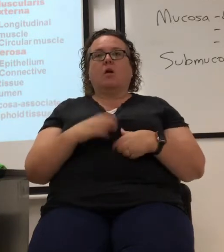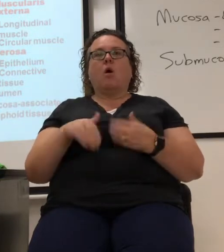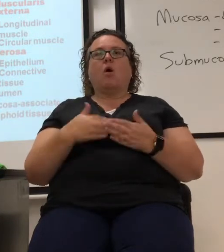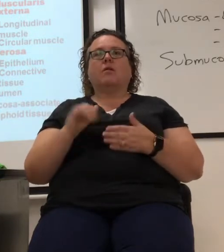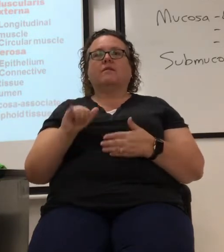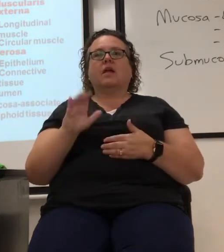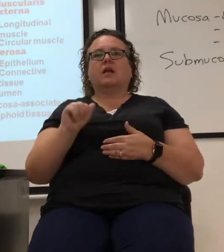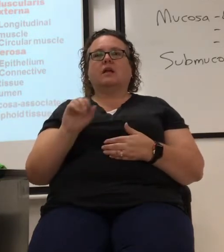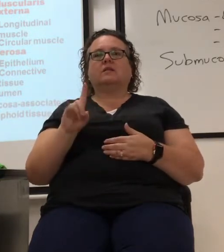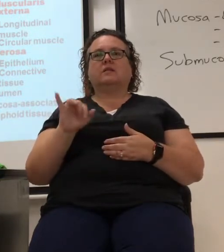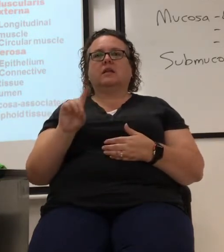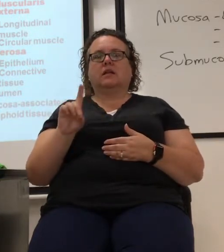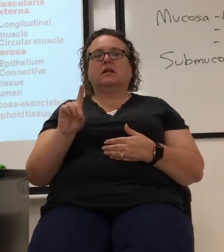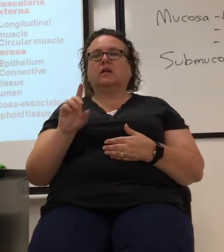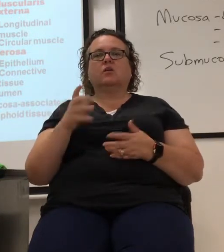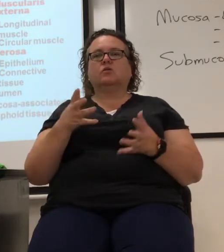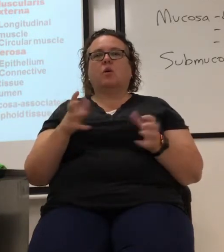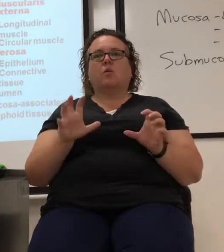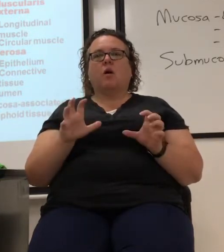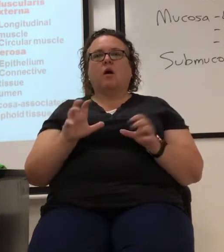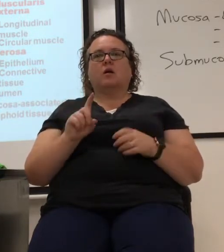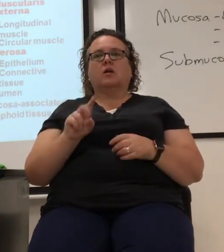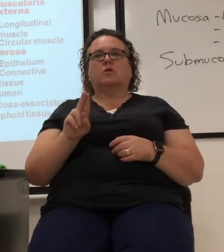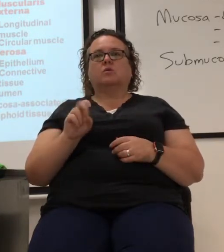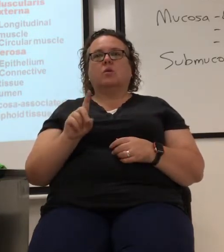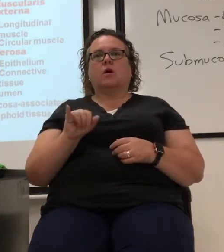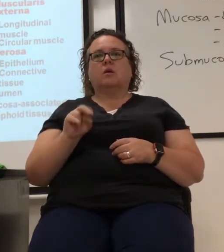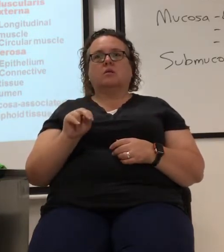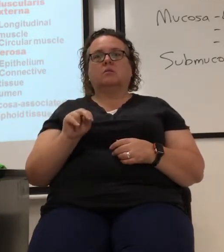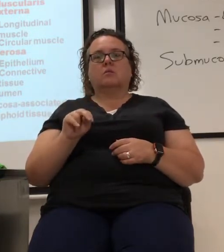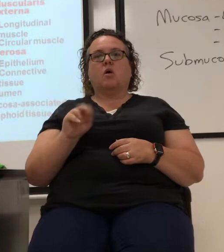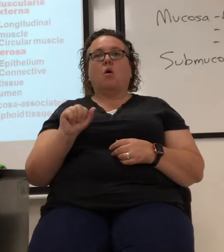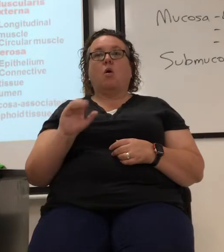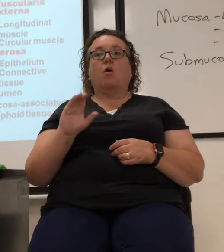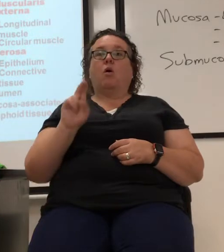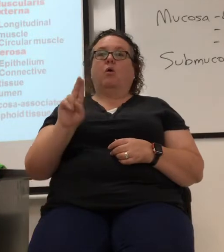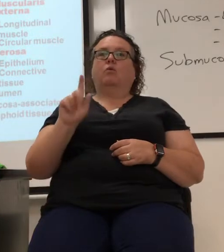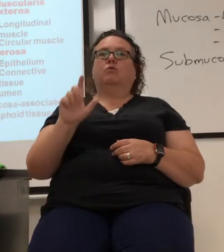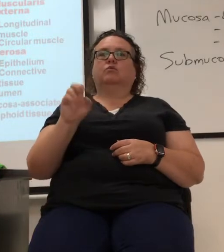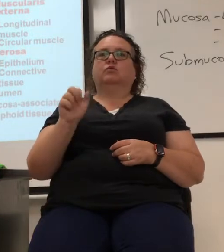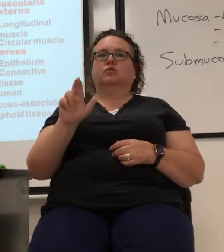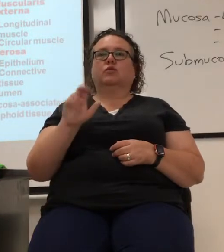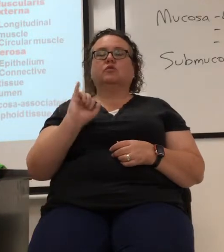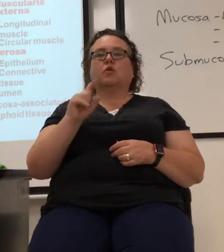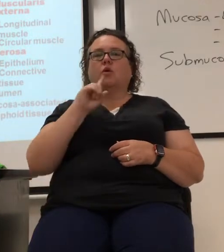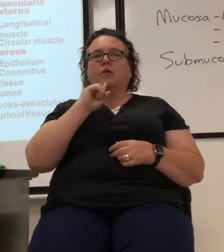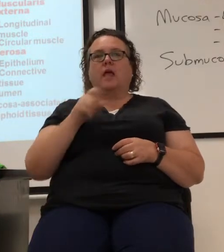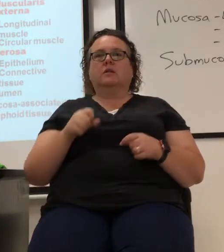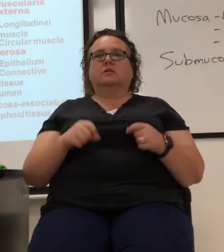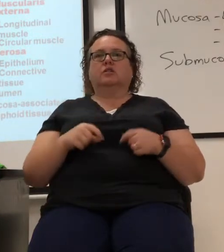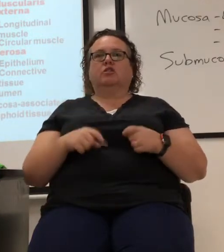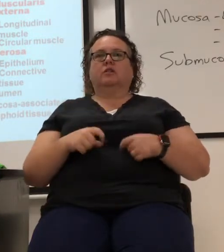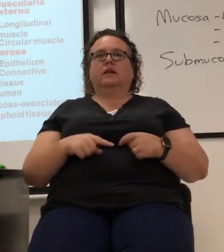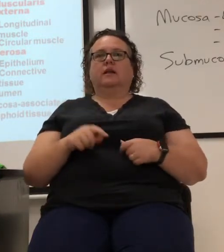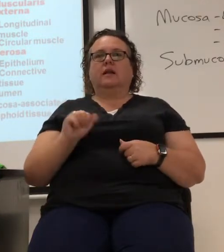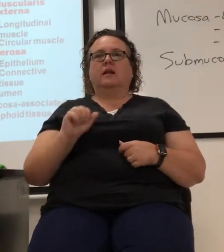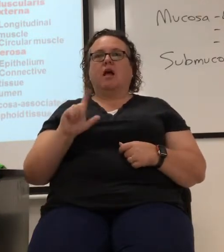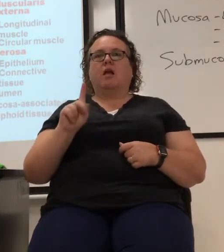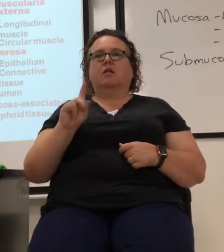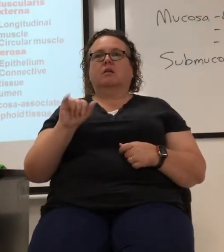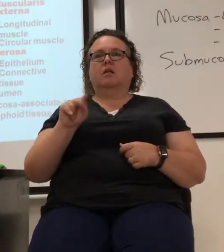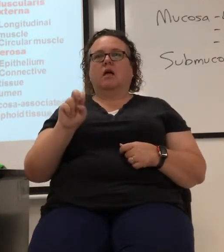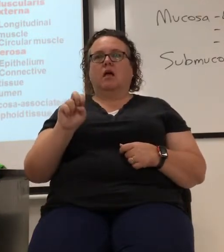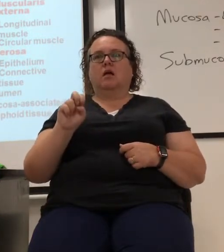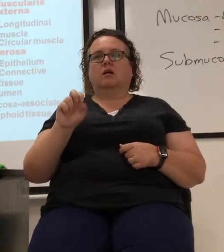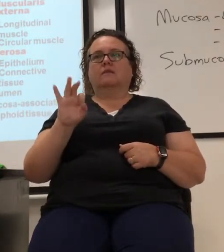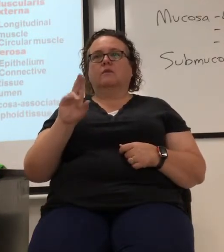chyme. You don't want to get a duodenal ulcer, so these glands secrete an alkaline fluid to